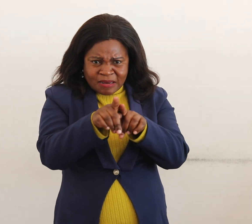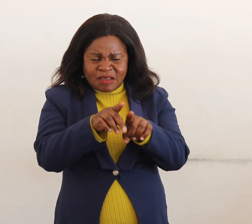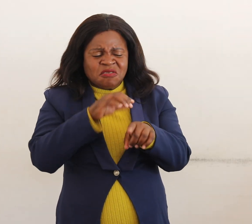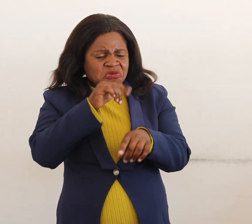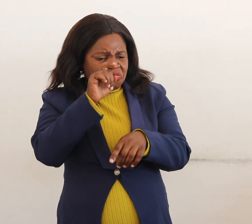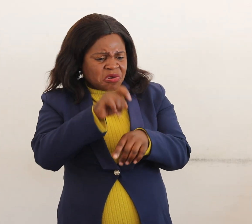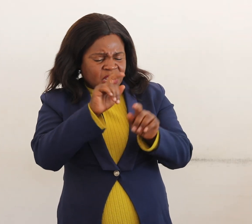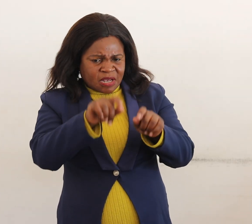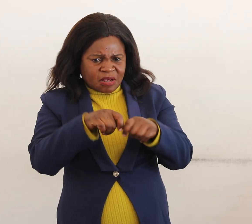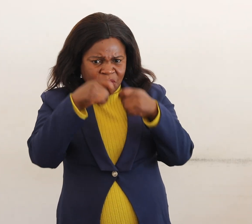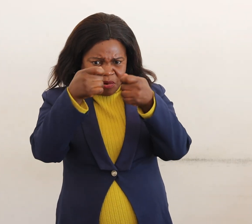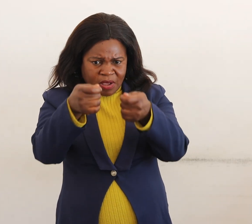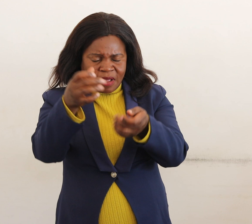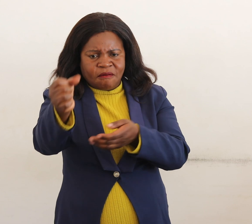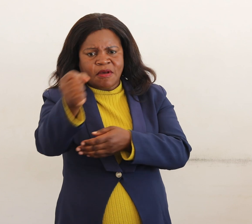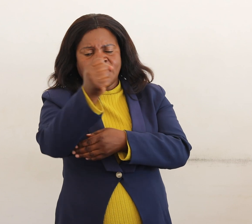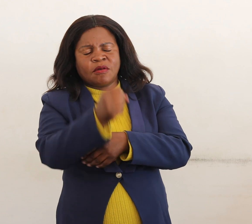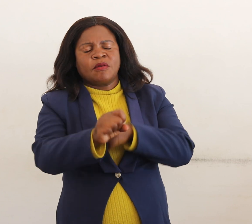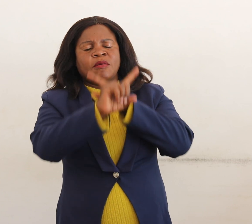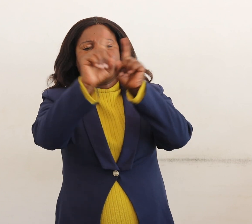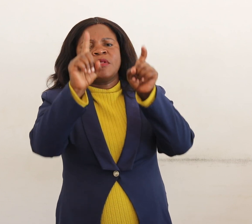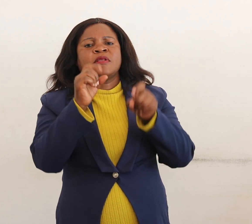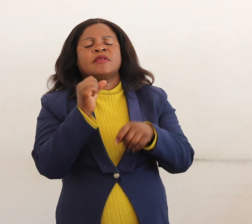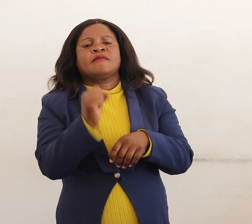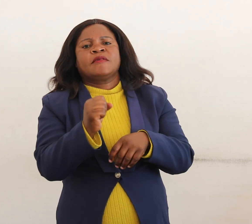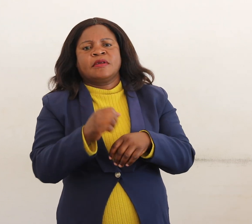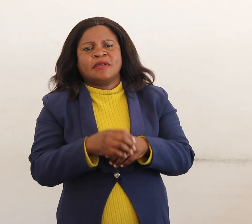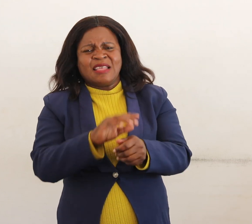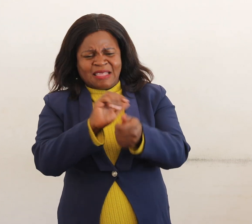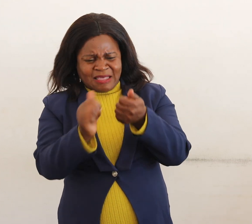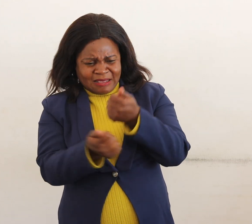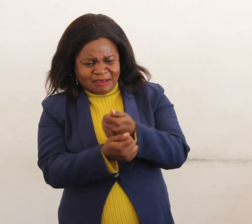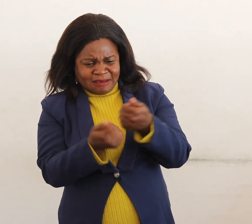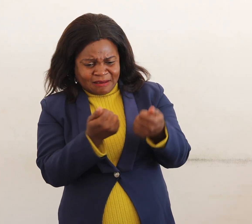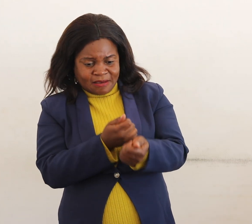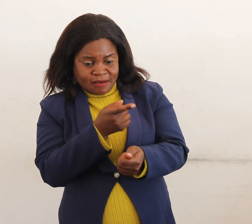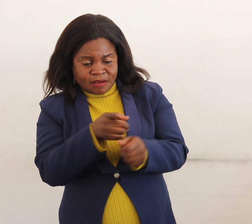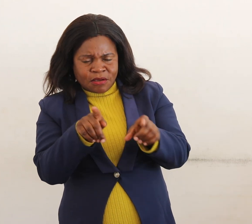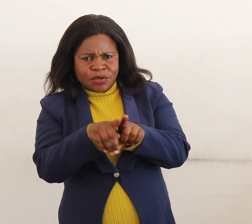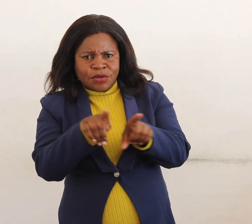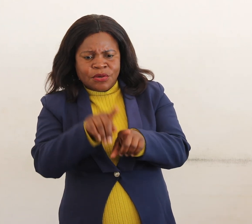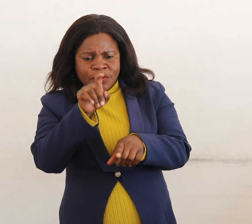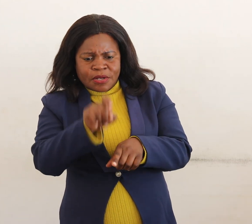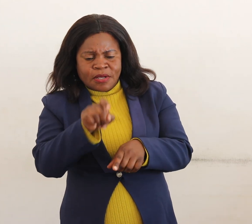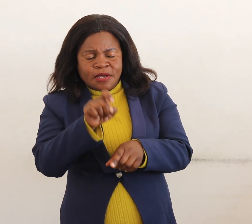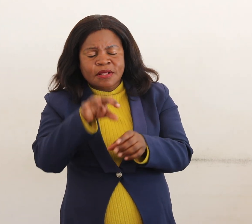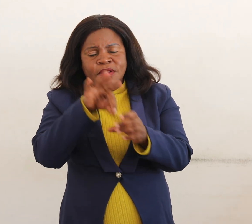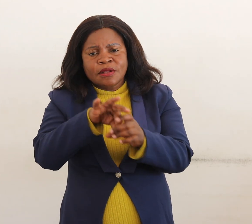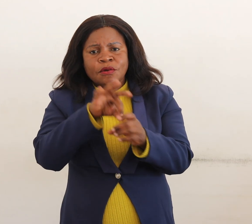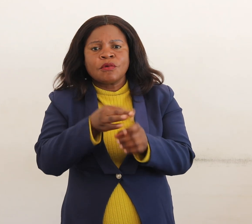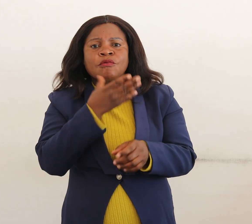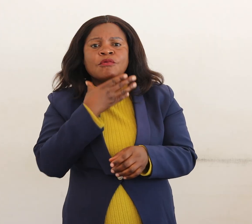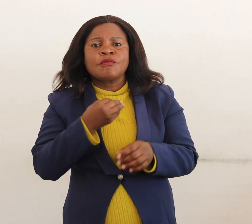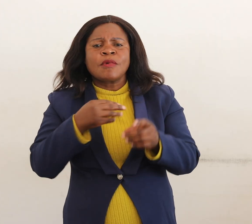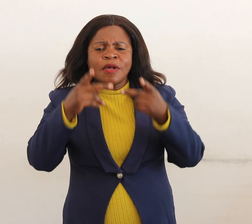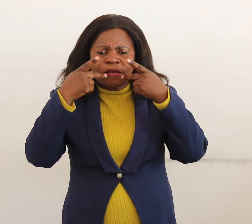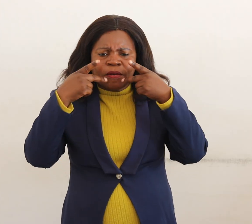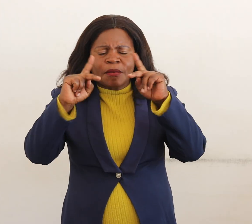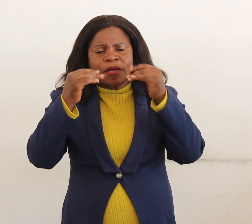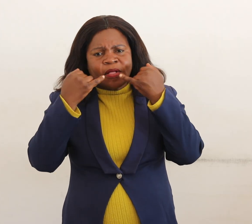certificate, the change also requires the Electoral Commission to publish the details of